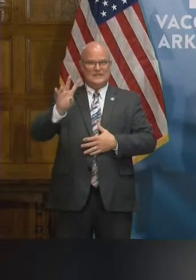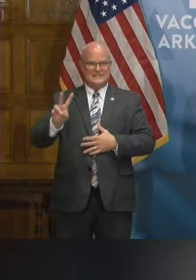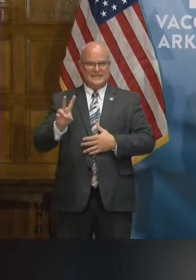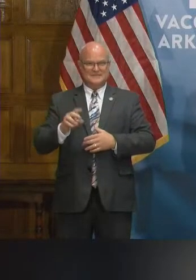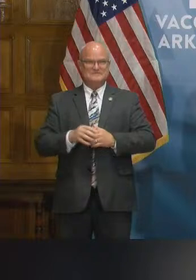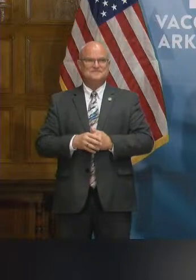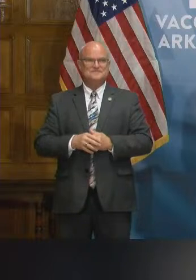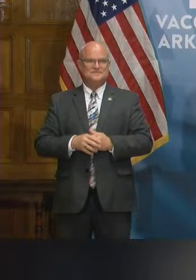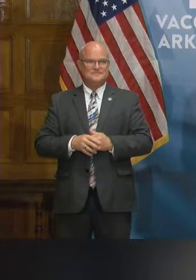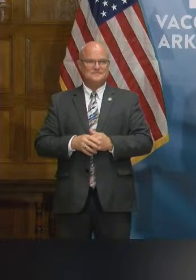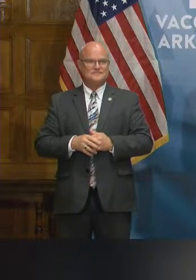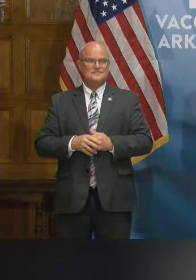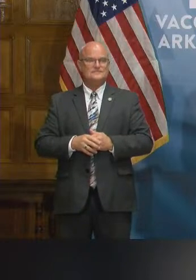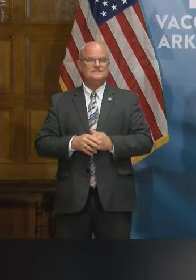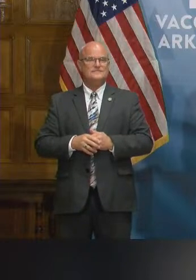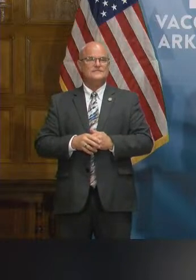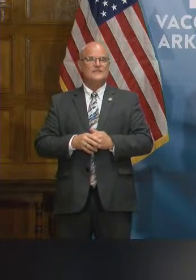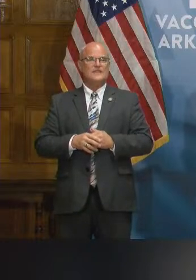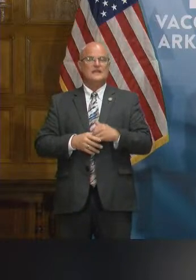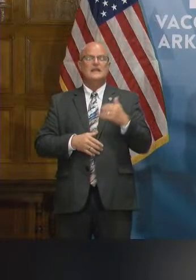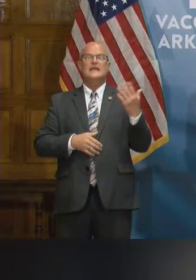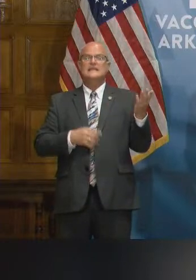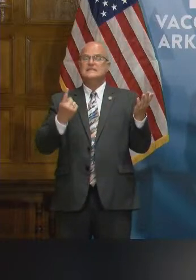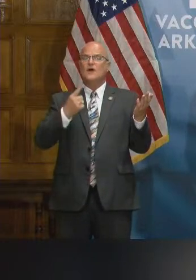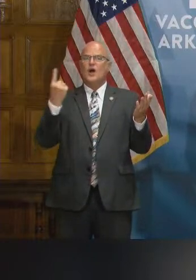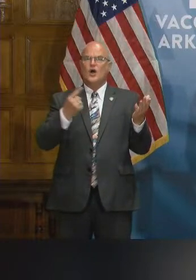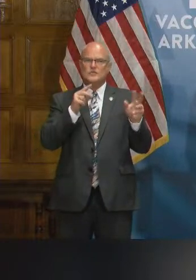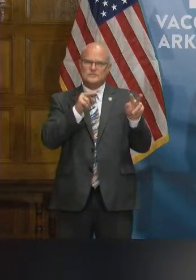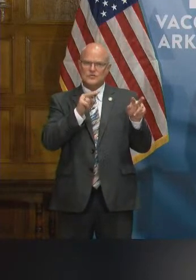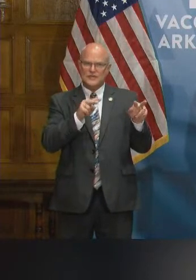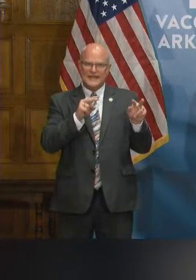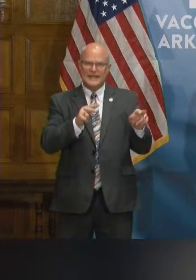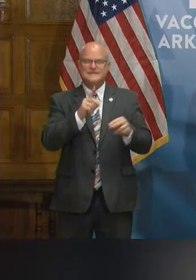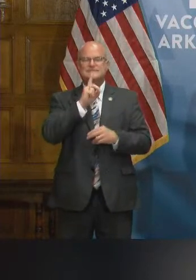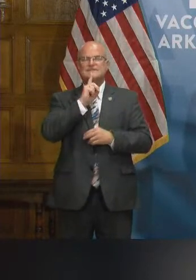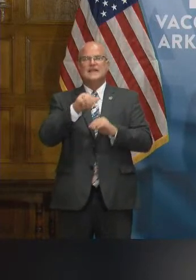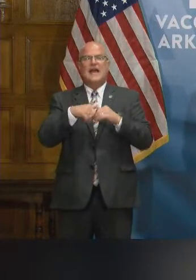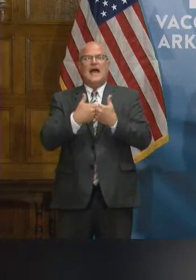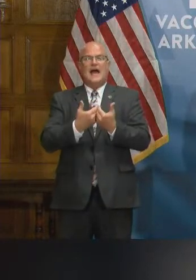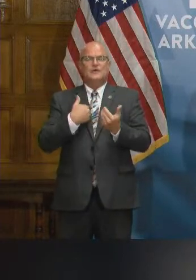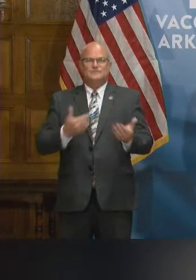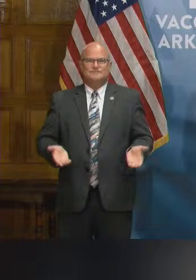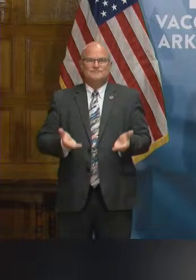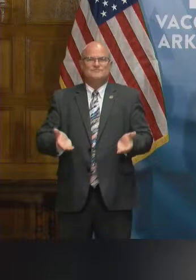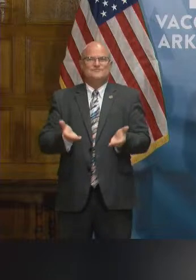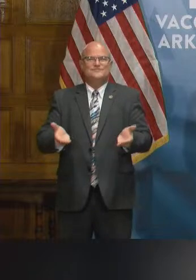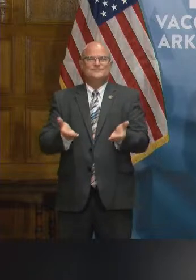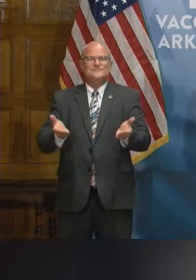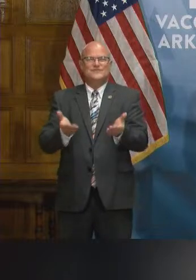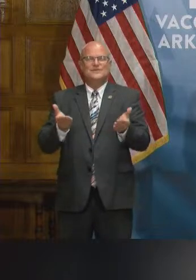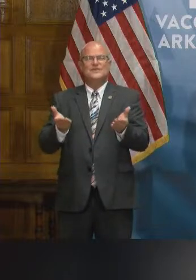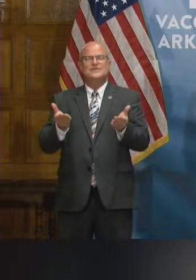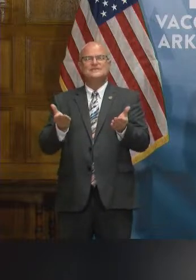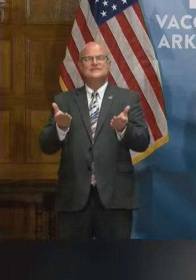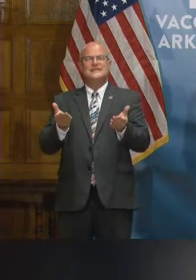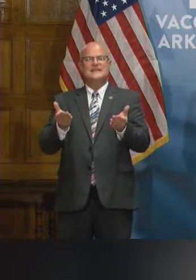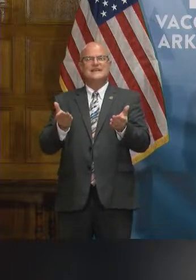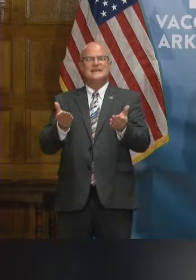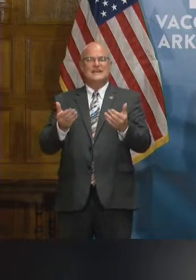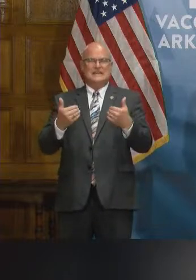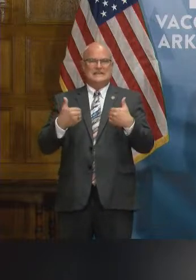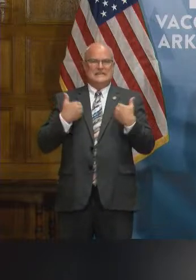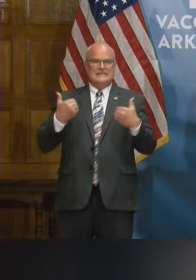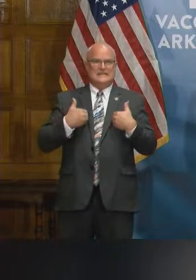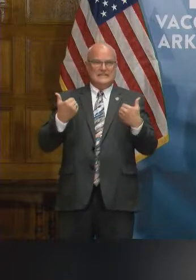12,547. And then this is something we always look at, is how we're encouraging our